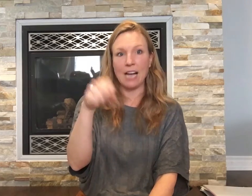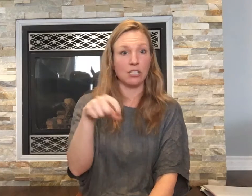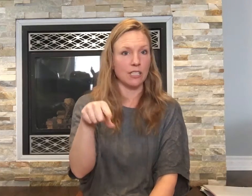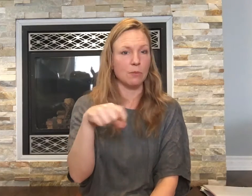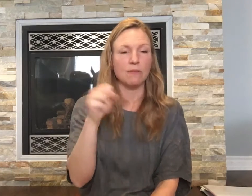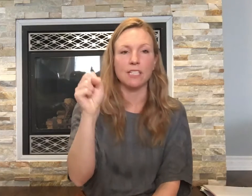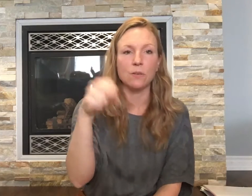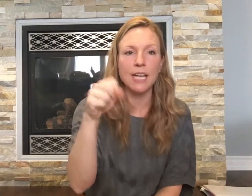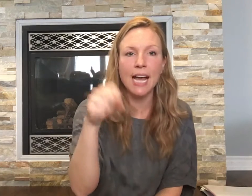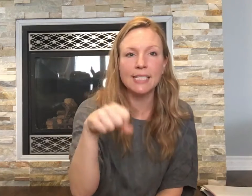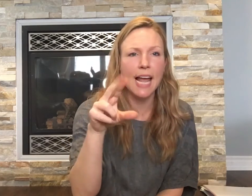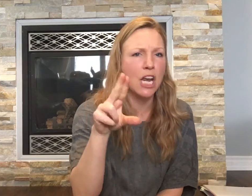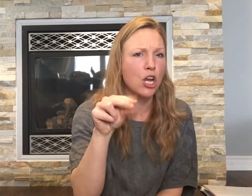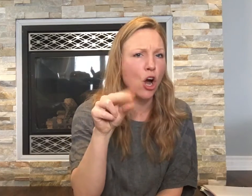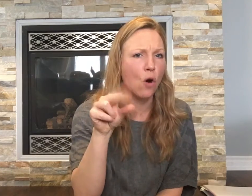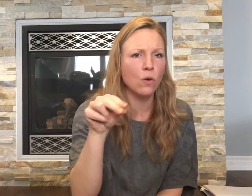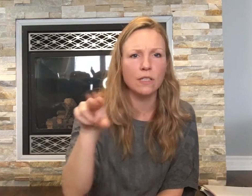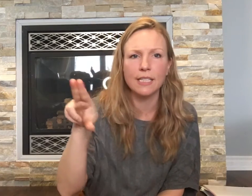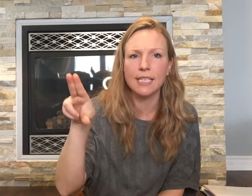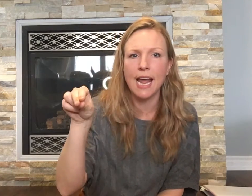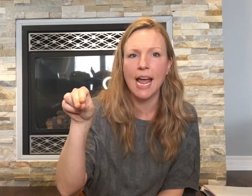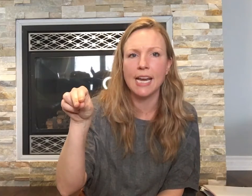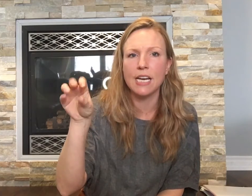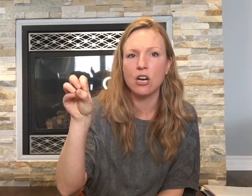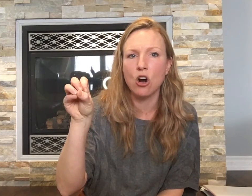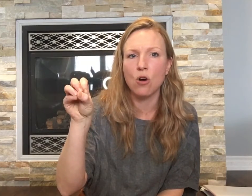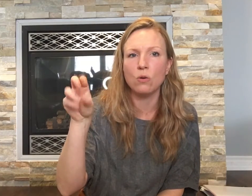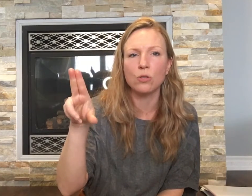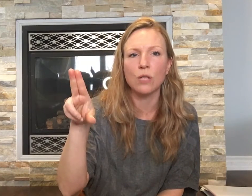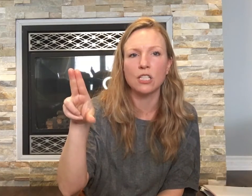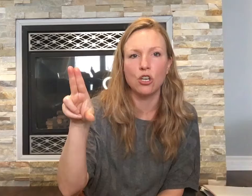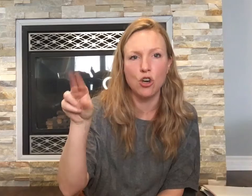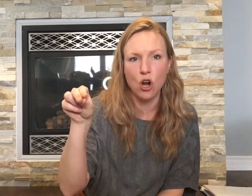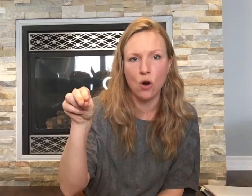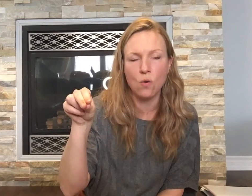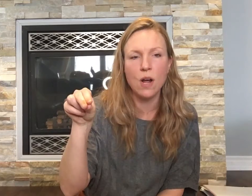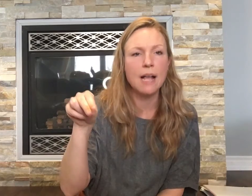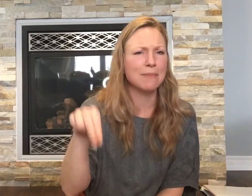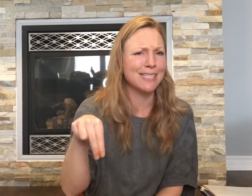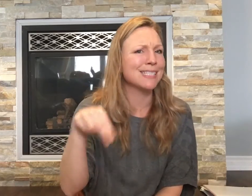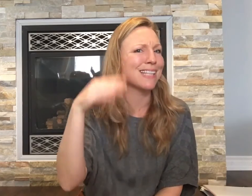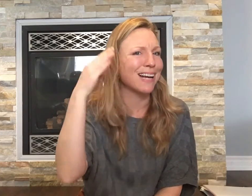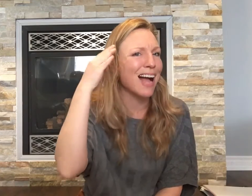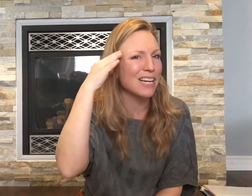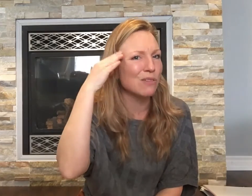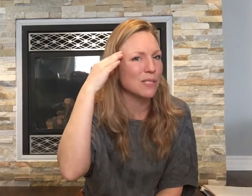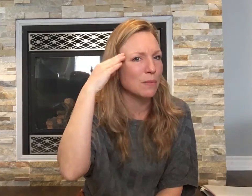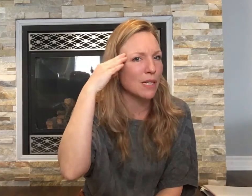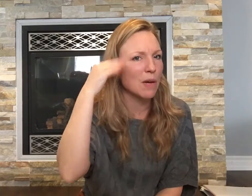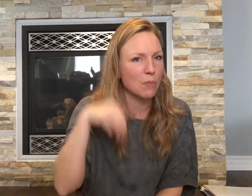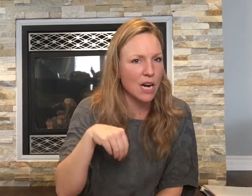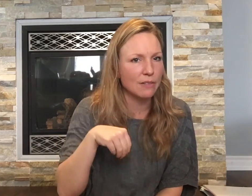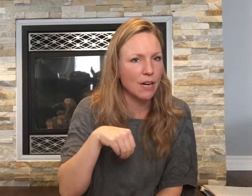Actually, it's perfect. So yes and no, that's an N and an O, so that's no. But this is like, I know something in my brain, right?